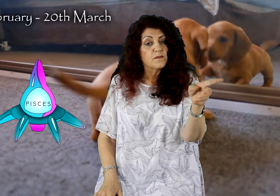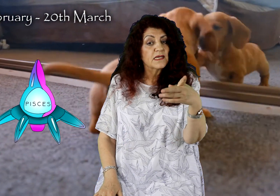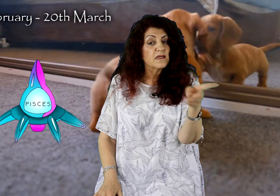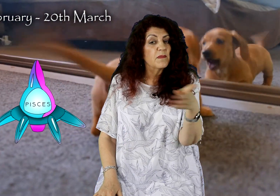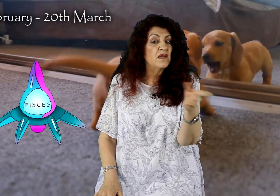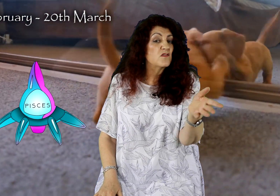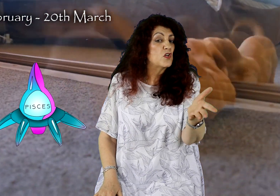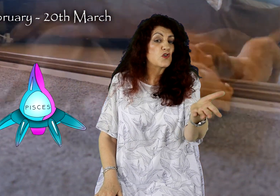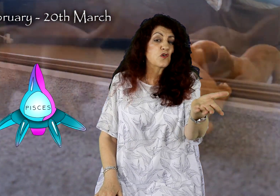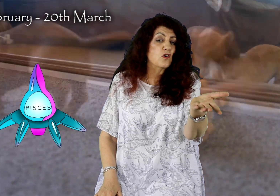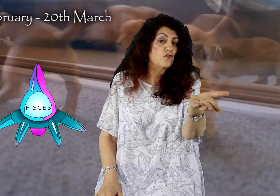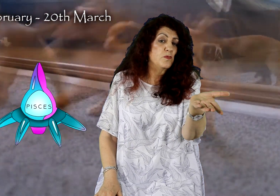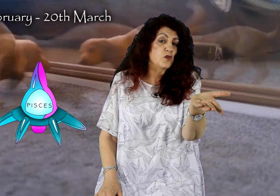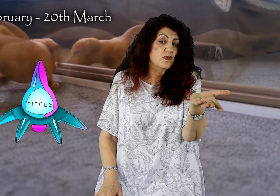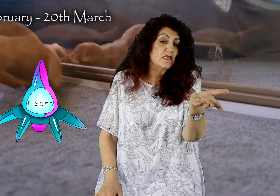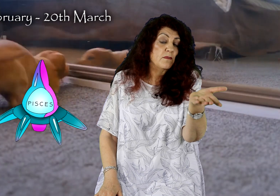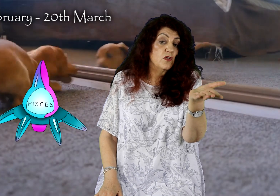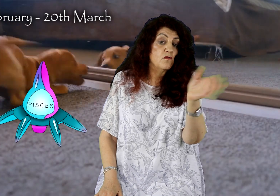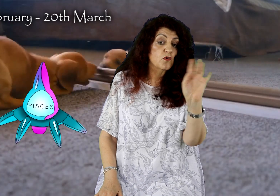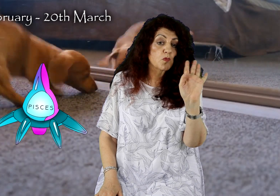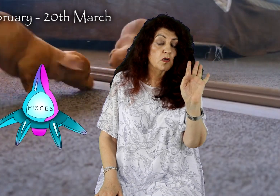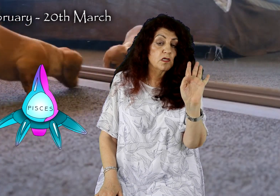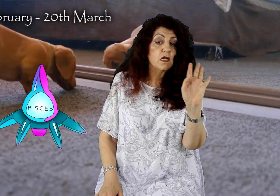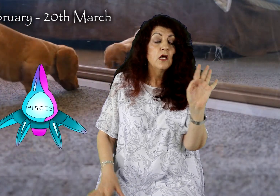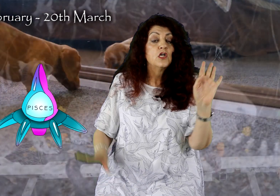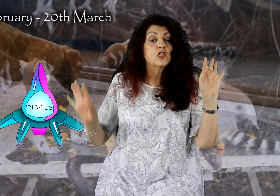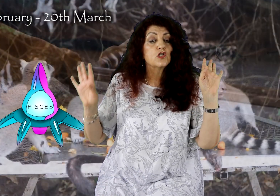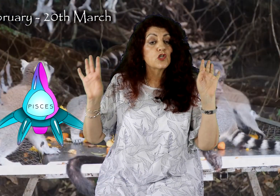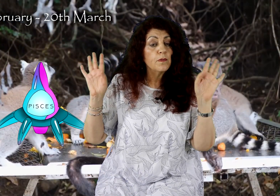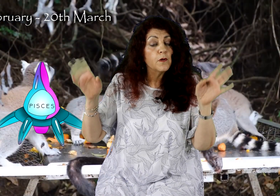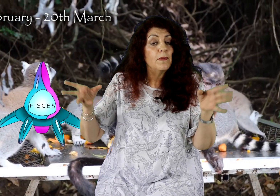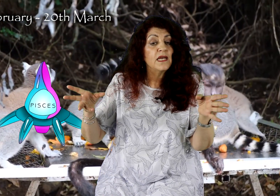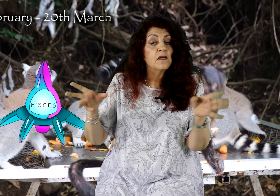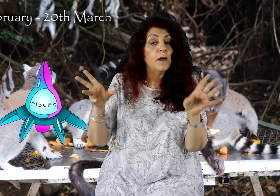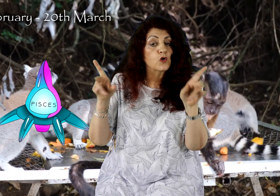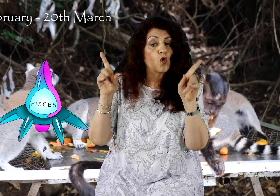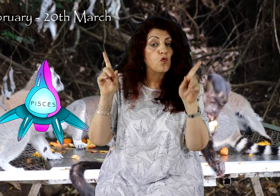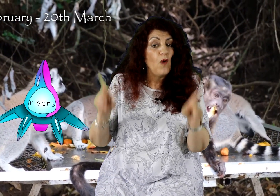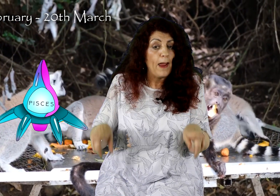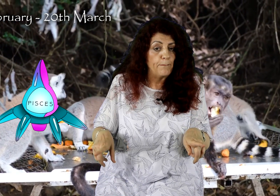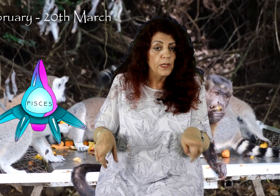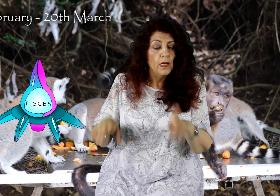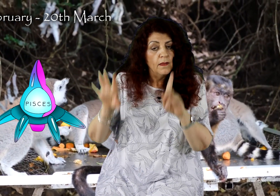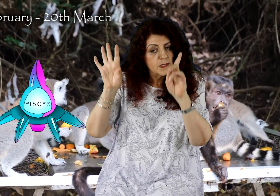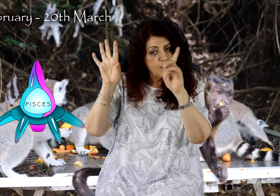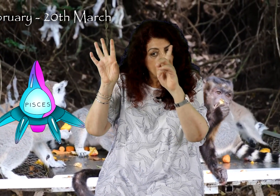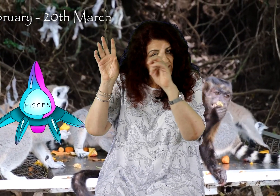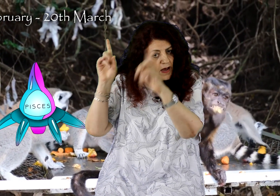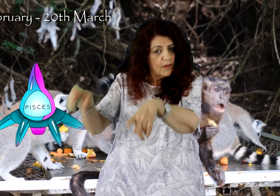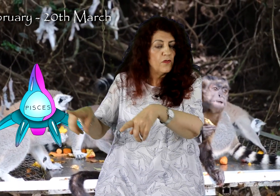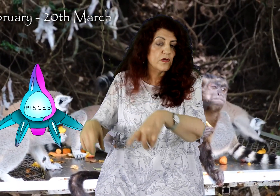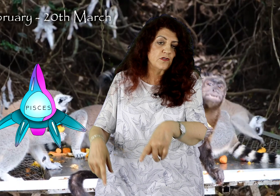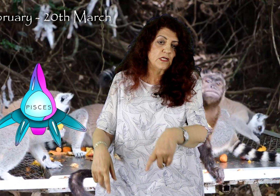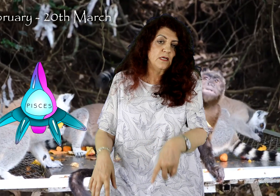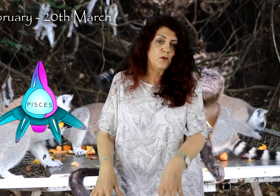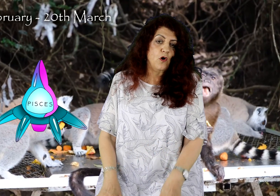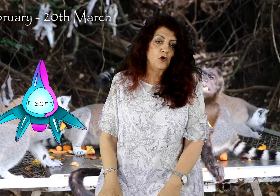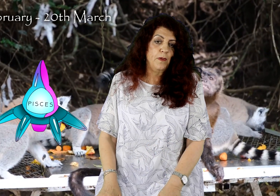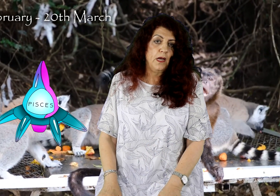make some kind of social contribution, something you've always wanted. So stop complaining about crap. There's plenty of other things to keep you occupied.